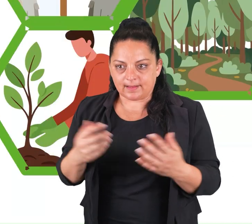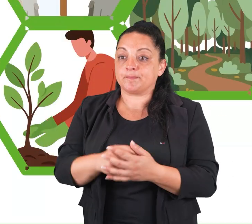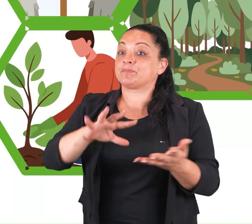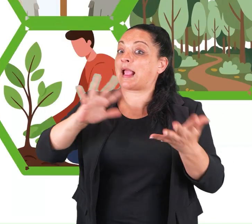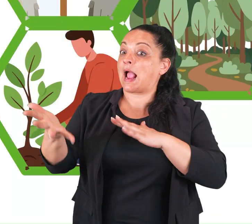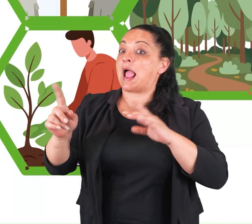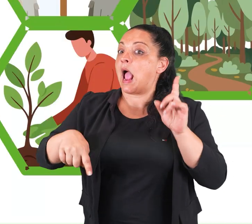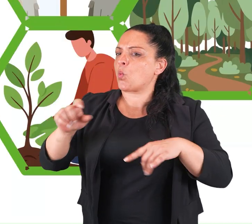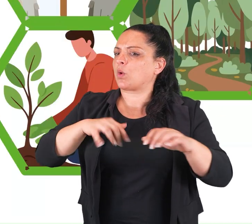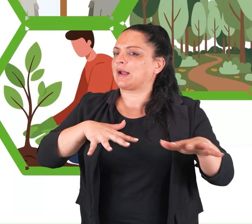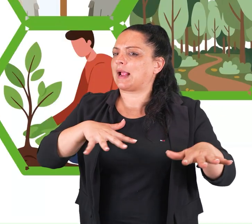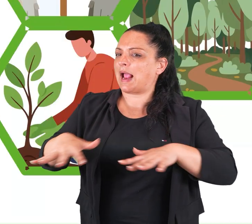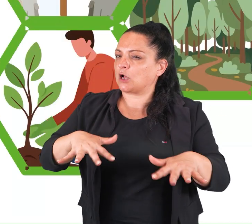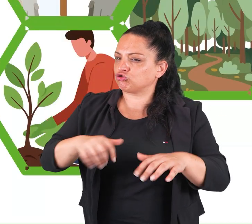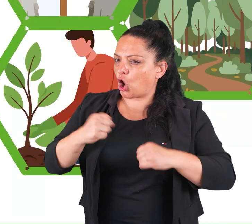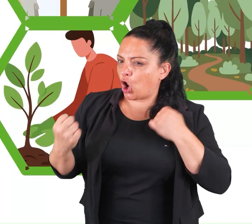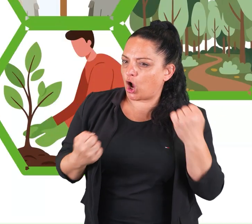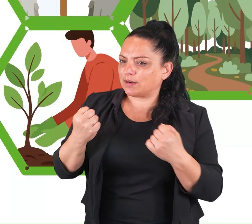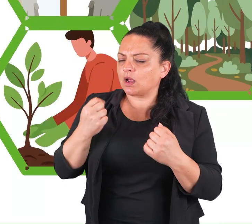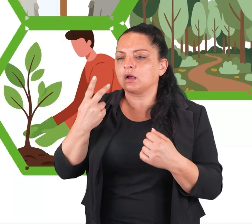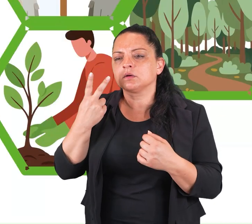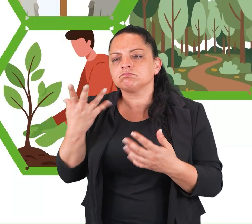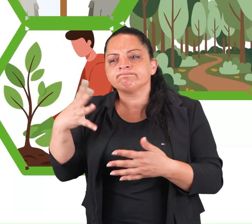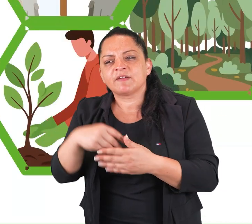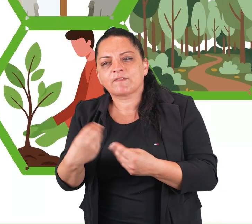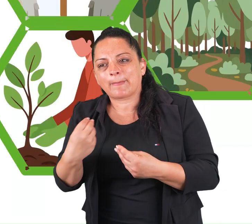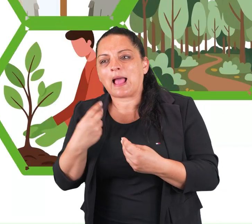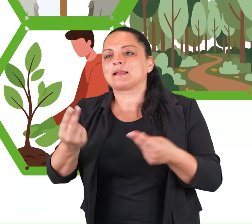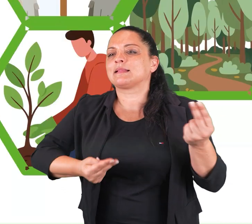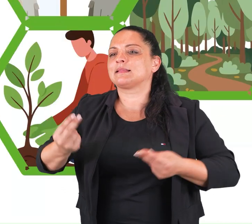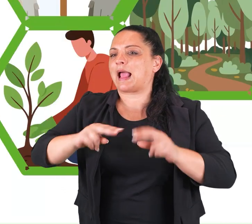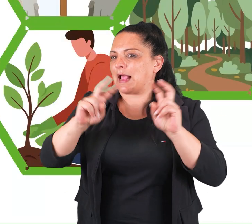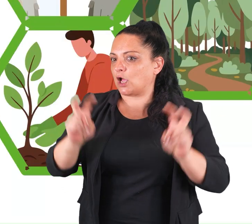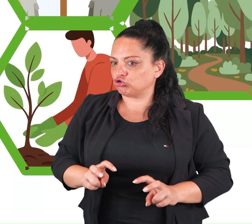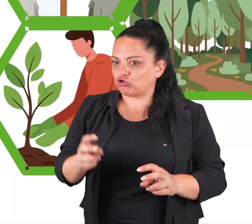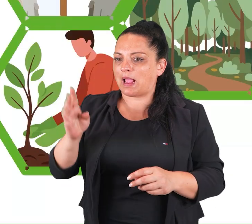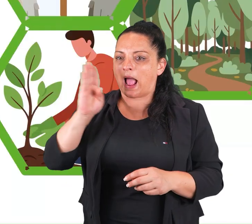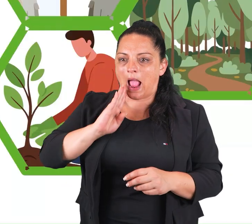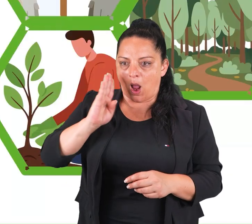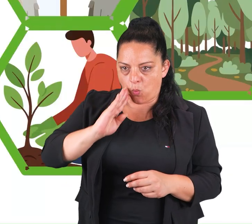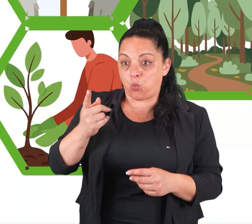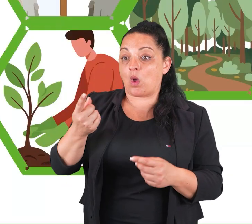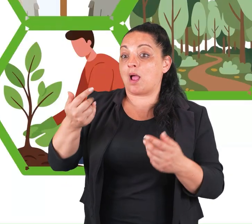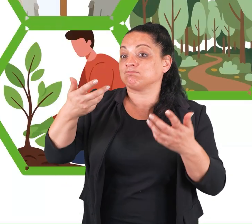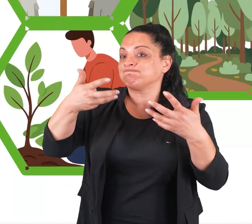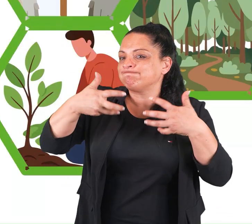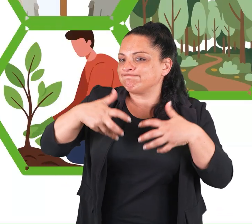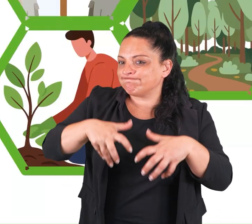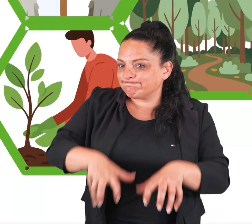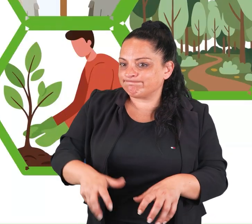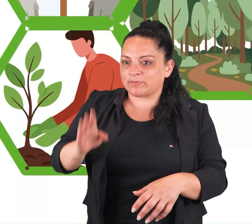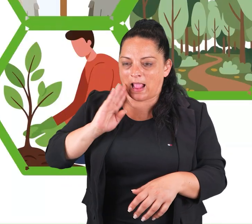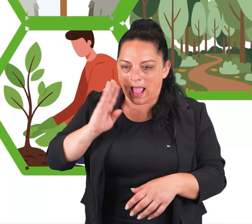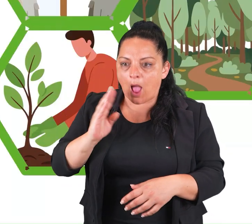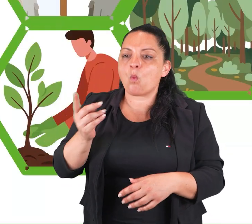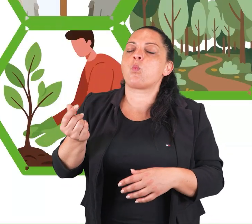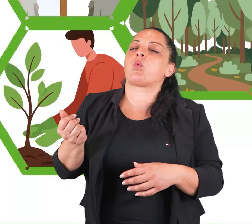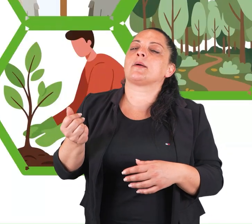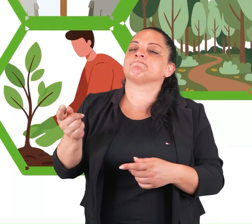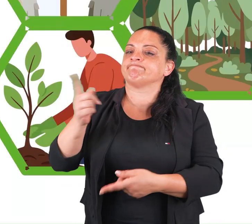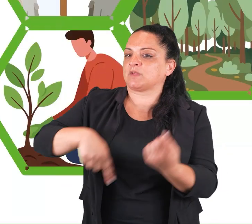and mindset. Some actions are saving energy and water, reducing and reusing and